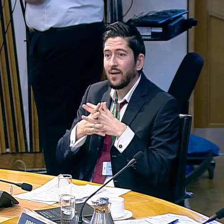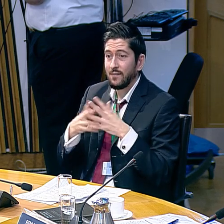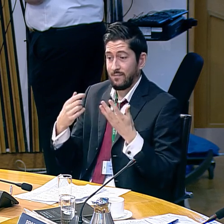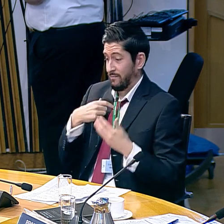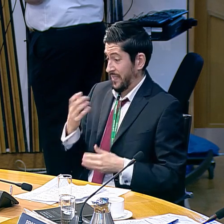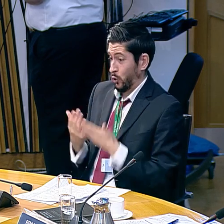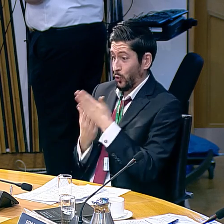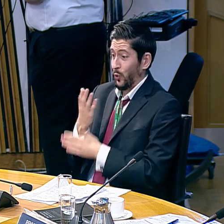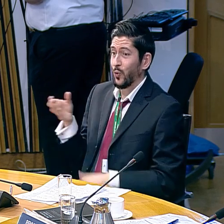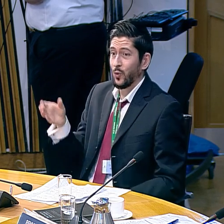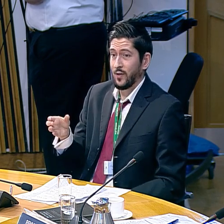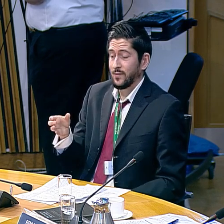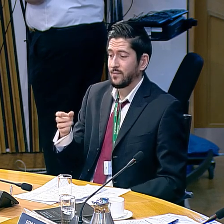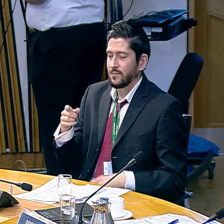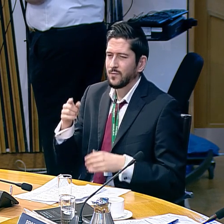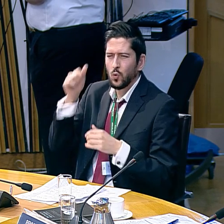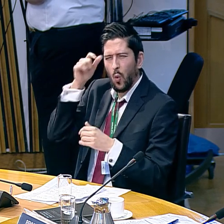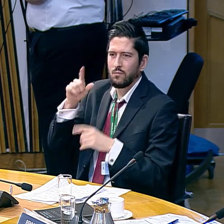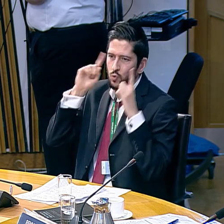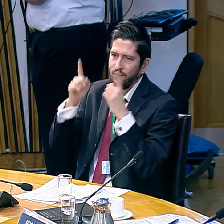In Freshers Week, when I arrived at university as a new student,